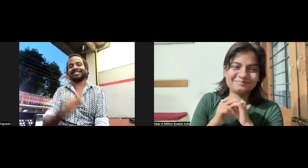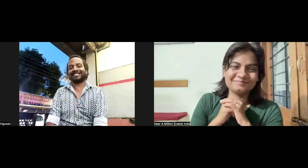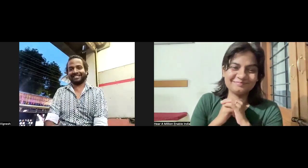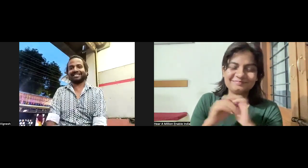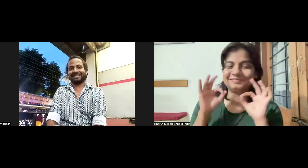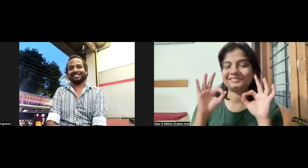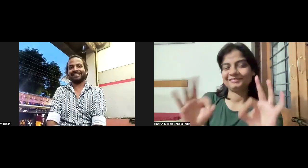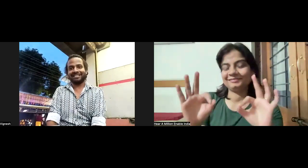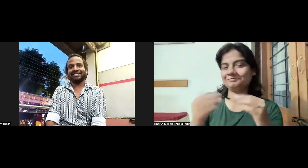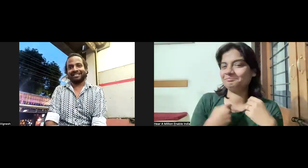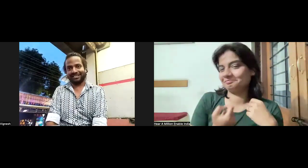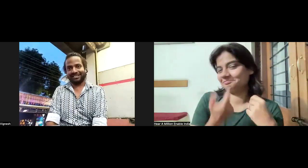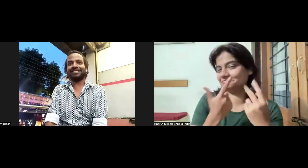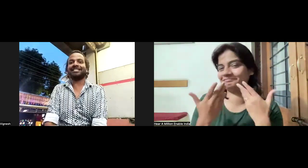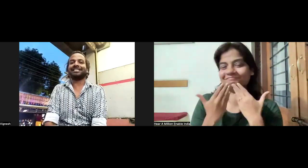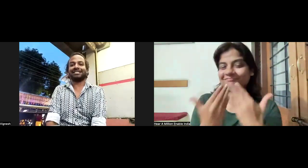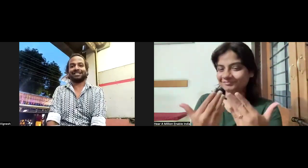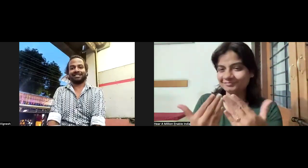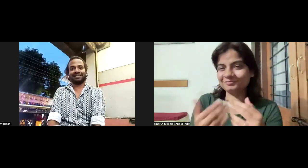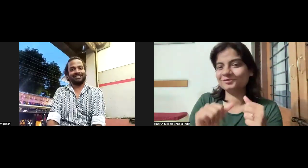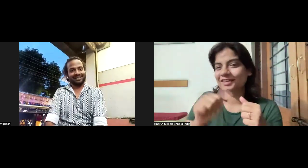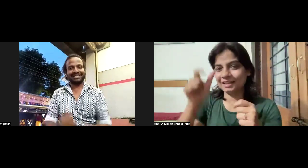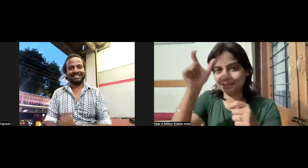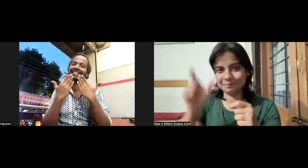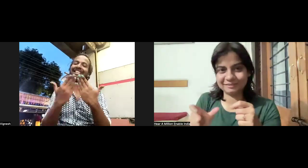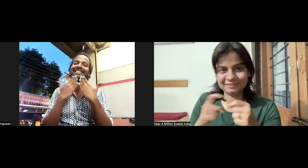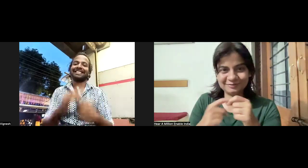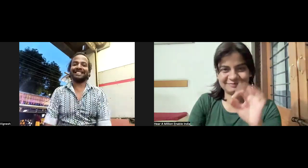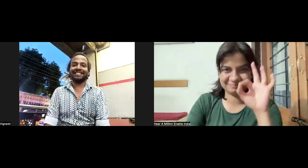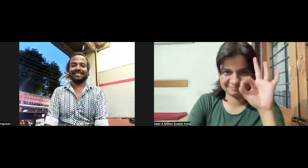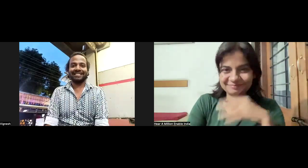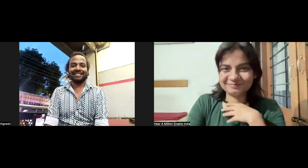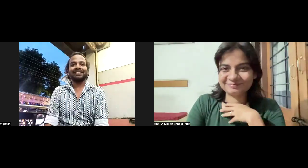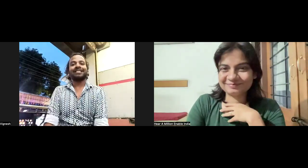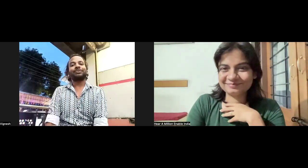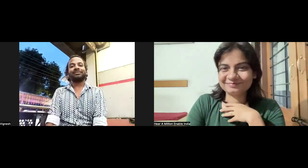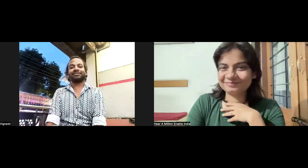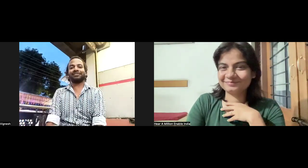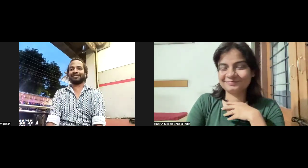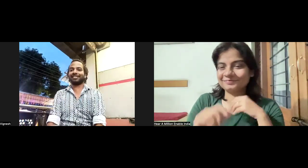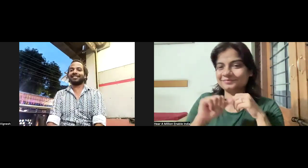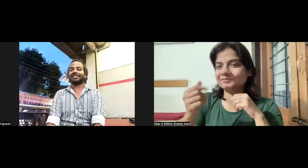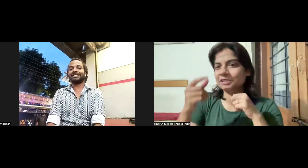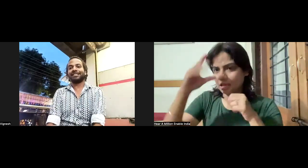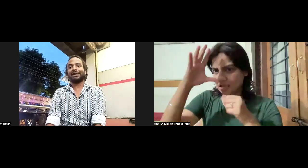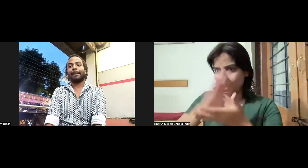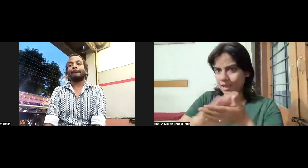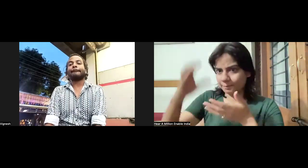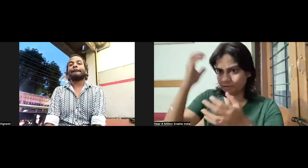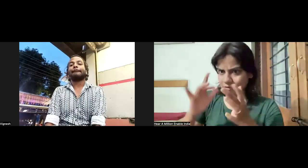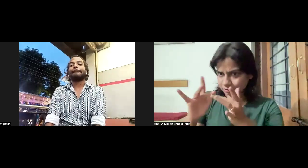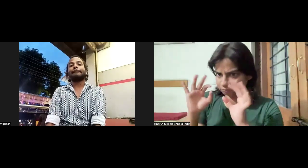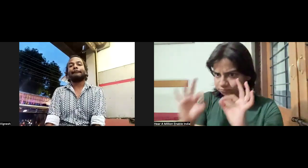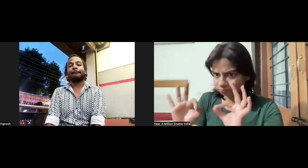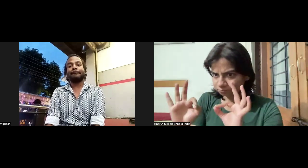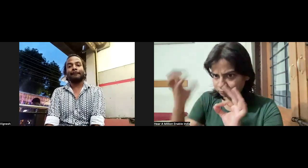understand. Charu says, yes, absolutely, I understand, because without awareness, people just gape and stare and don't